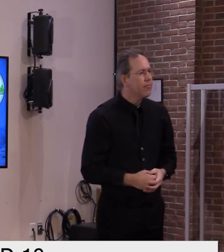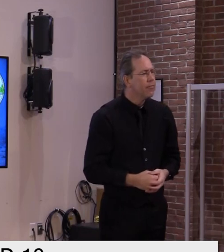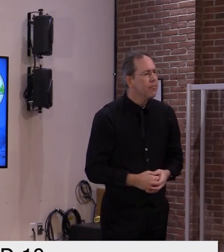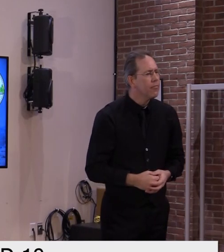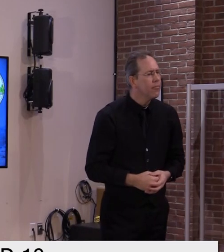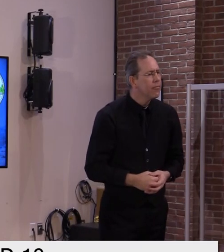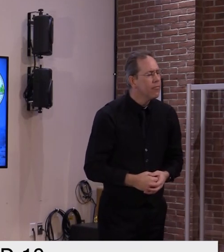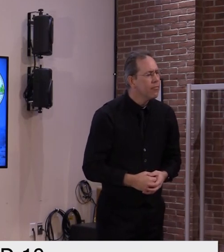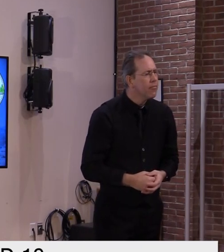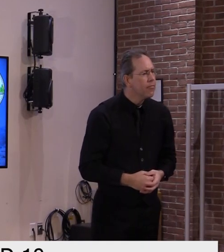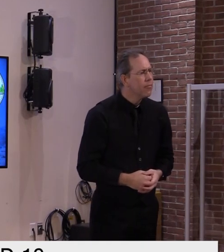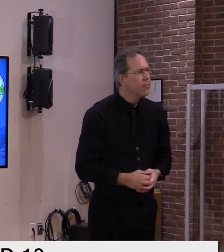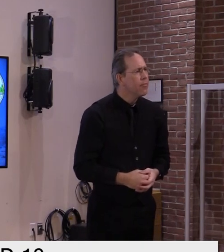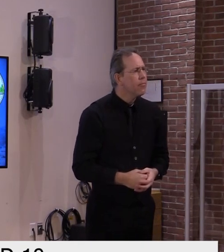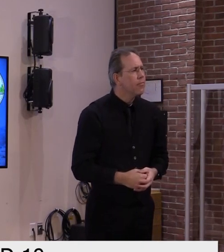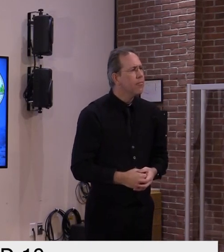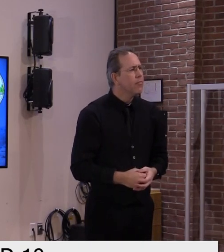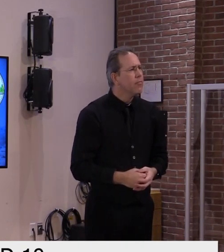Commissioner Levine,